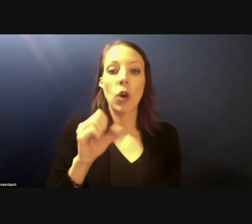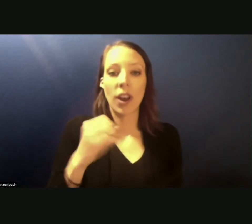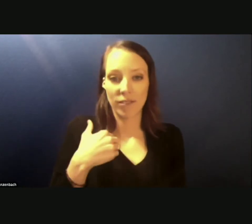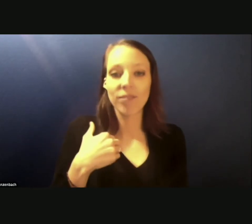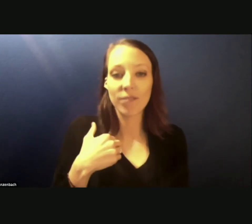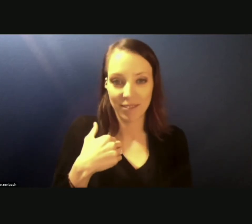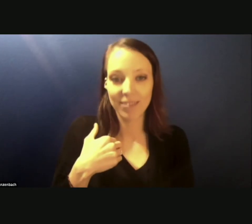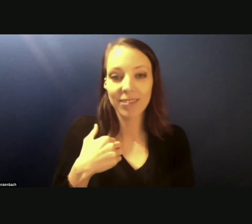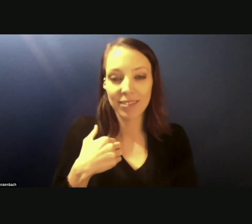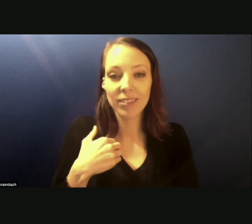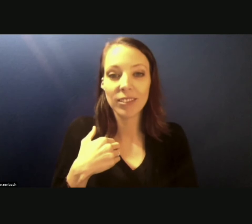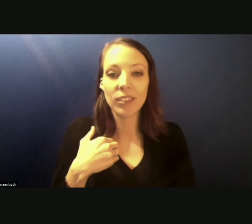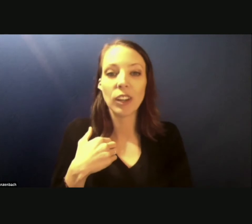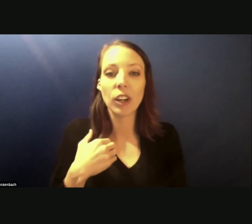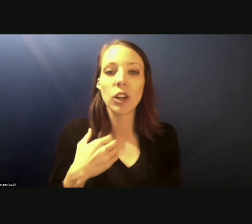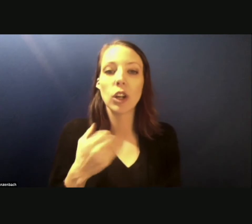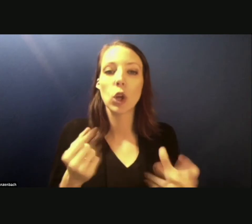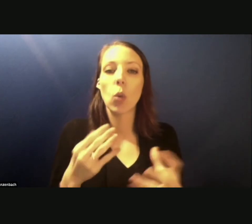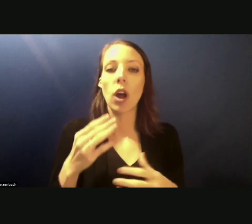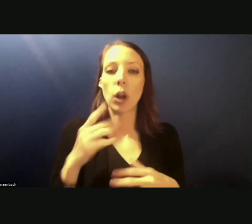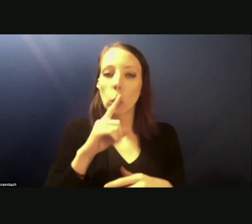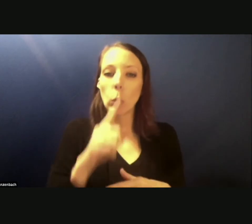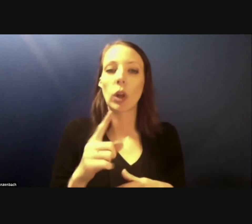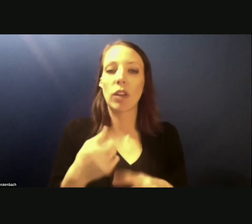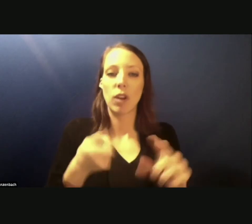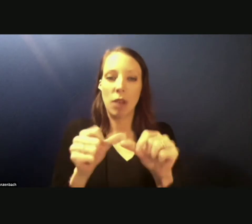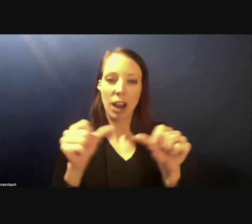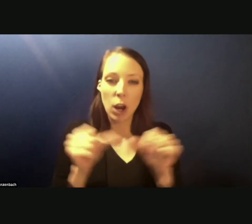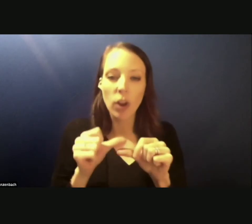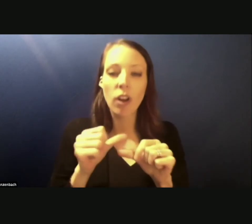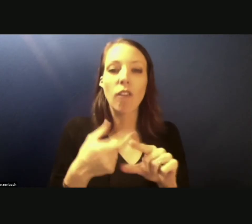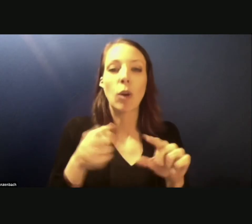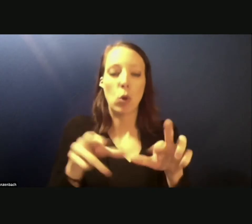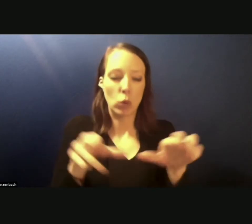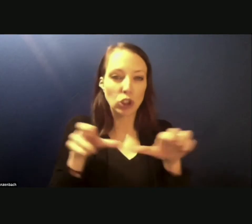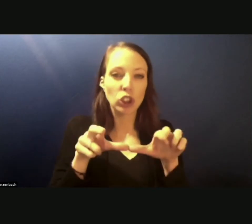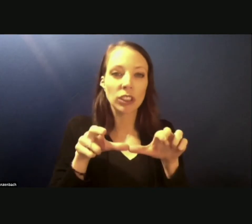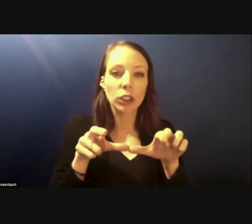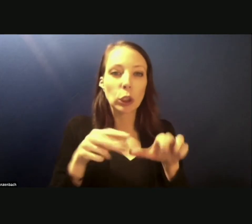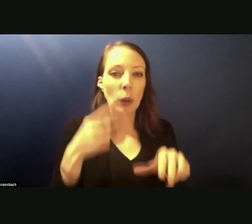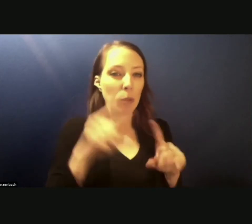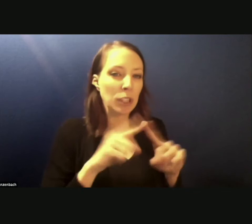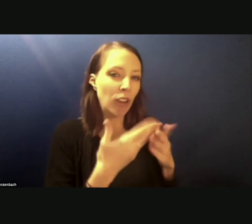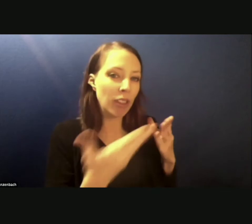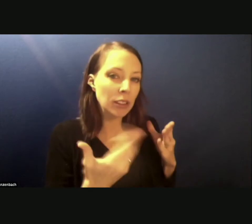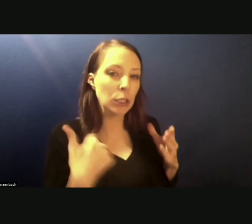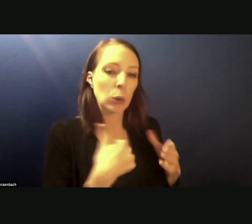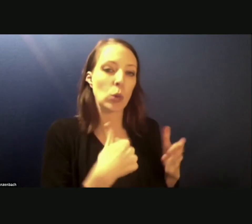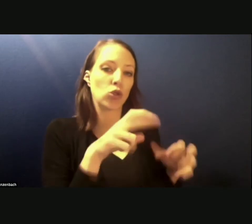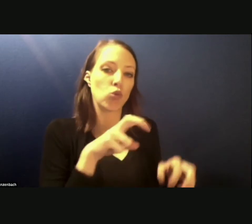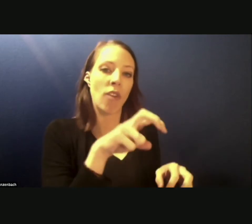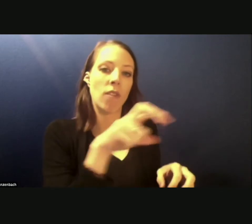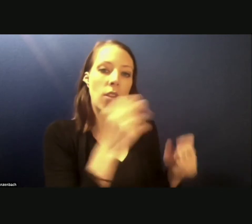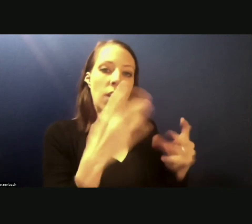know, you want the bounty from the area, from that region. So you think about the different things, as we kind of travel a lot